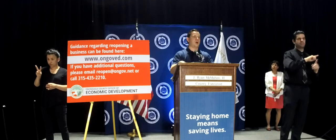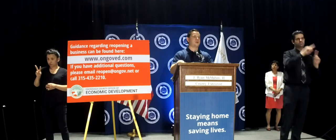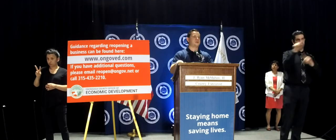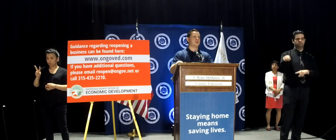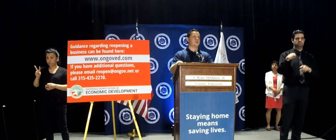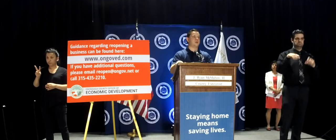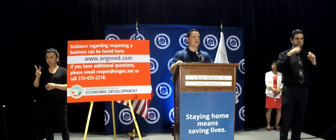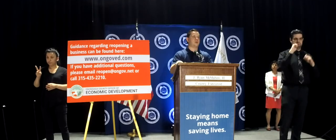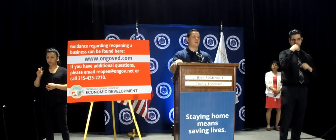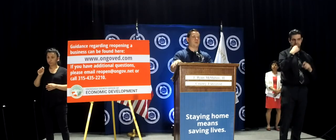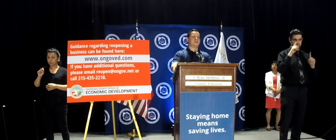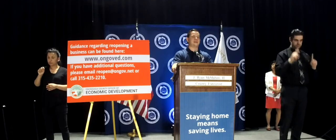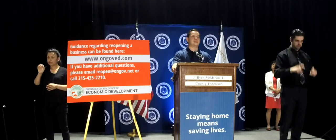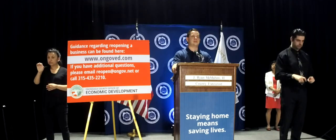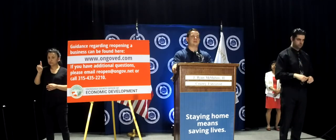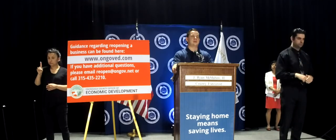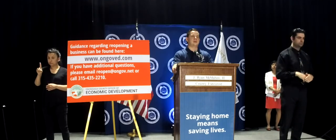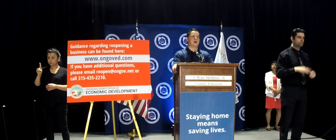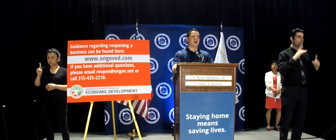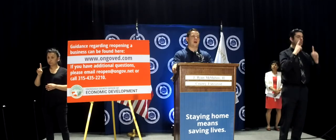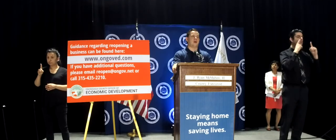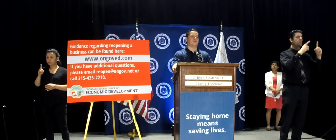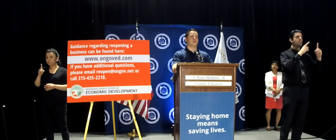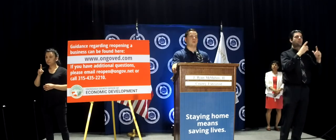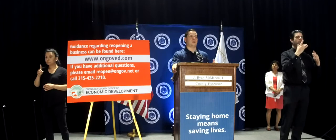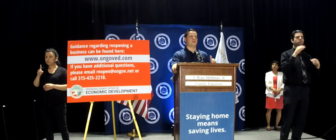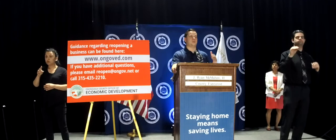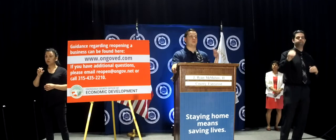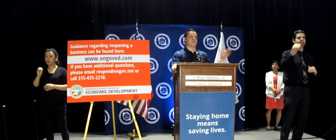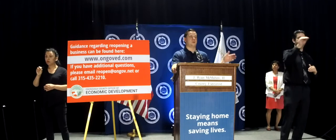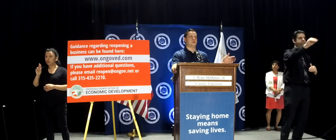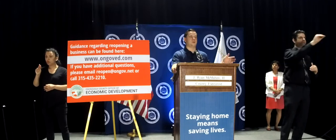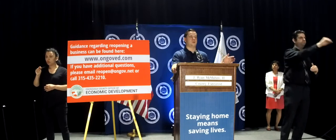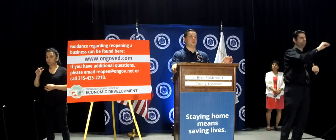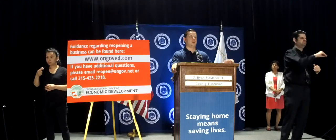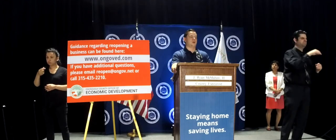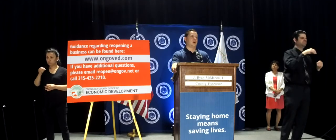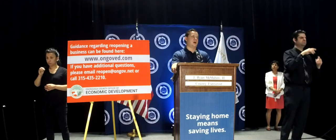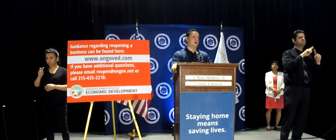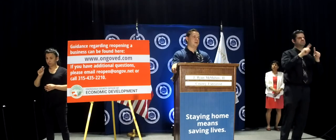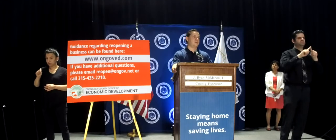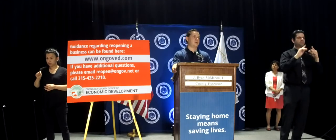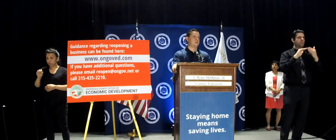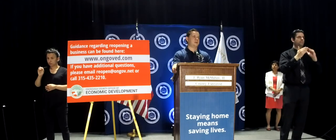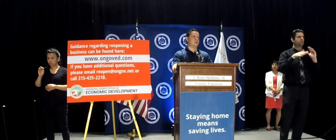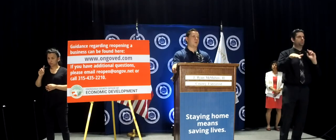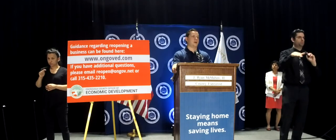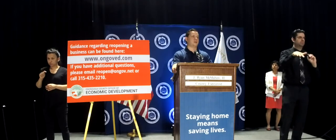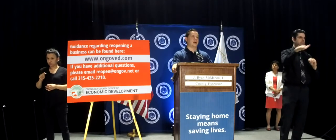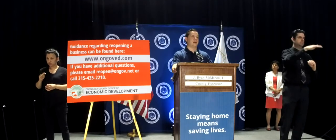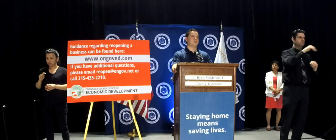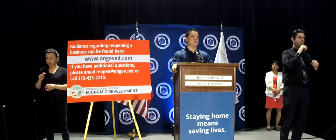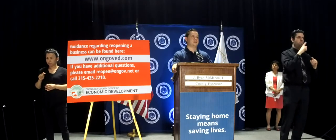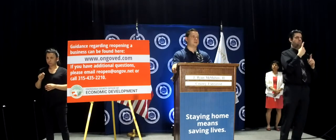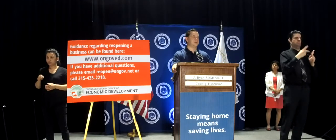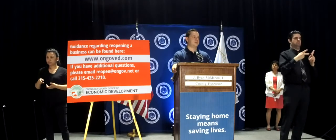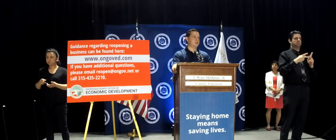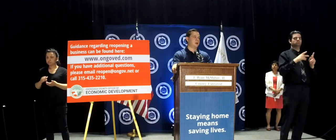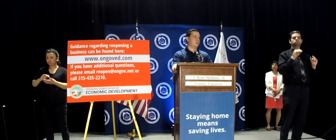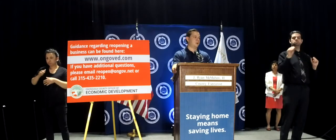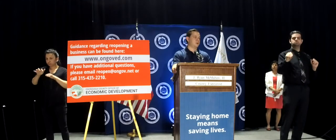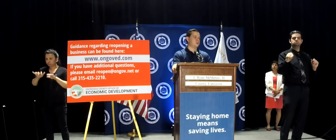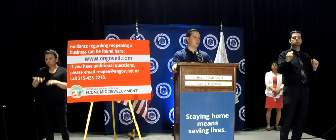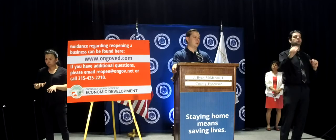other parts of the community with our mobile testing, offer it up to people who maybe don't want to drive into the